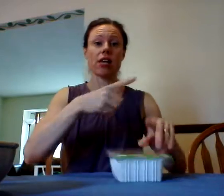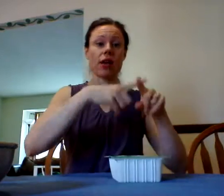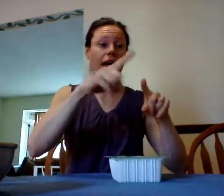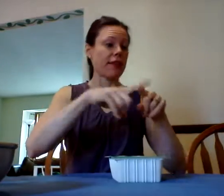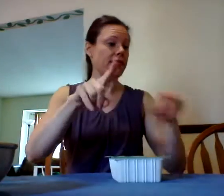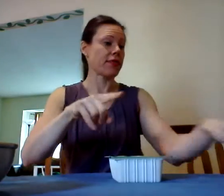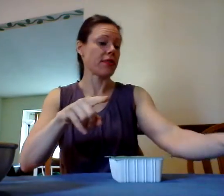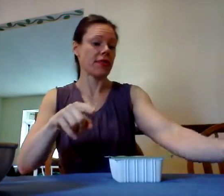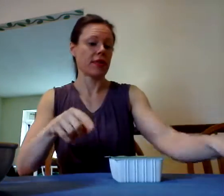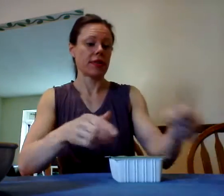your knife